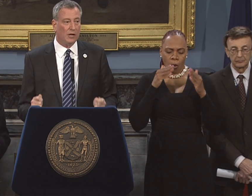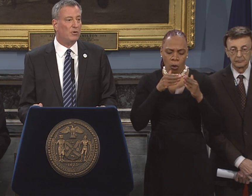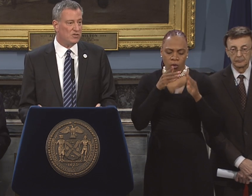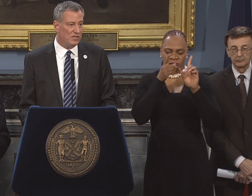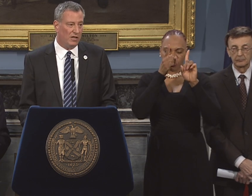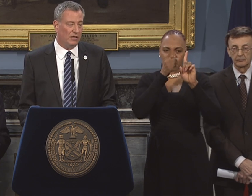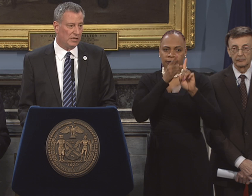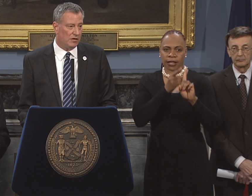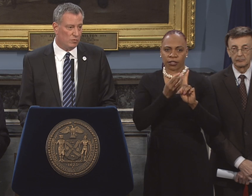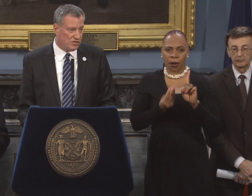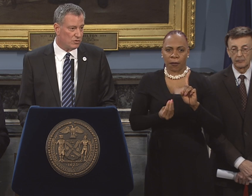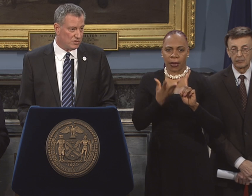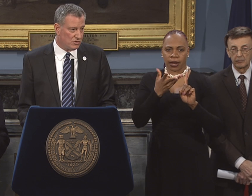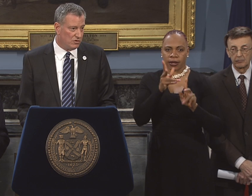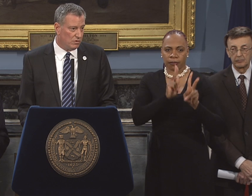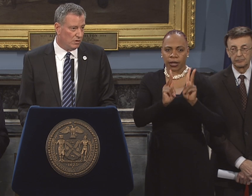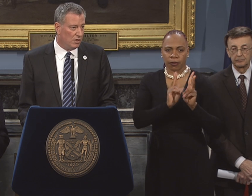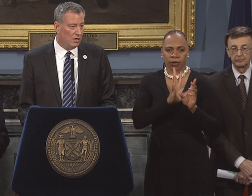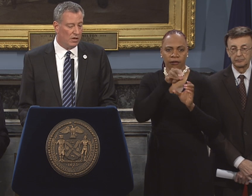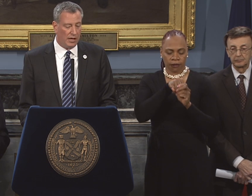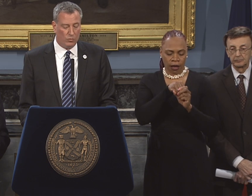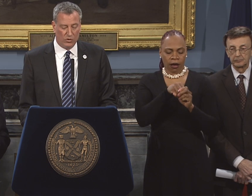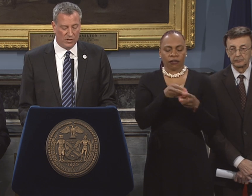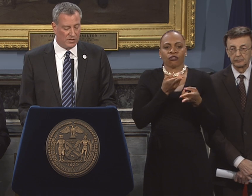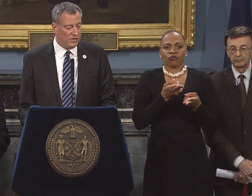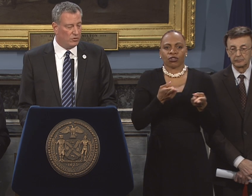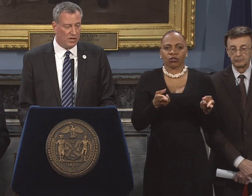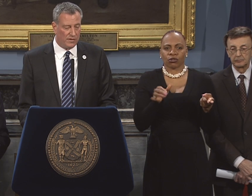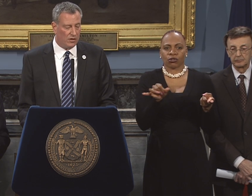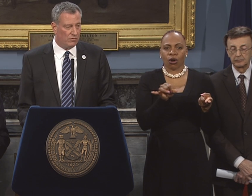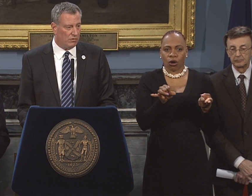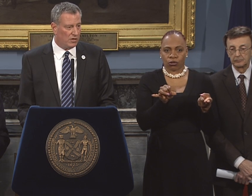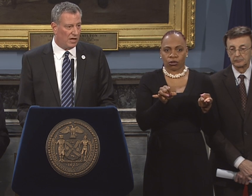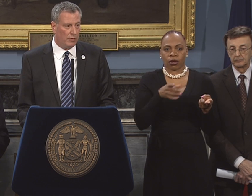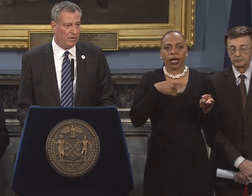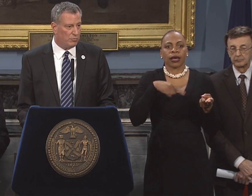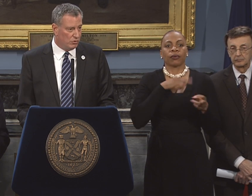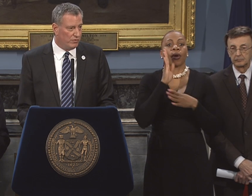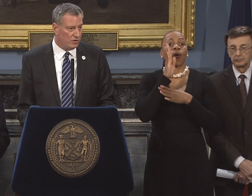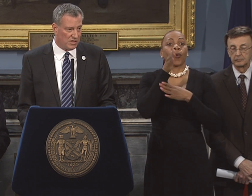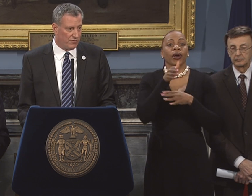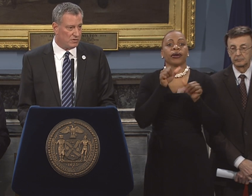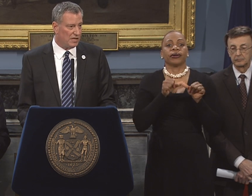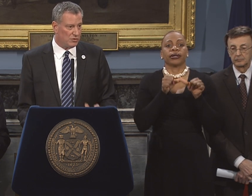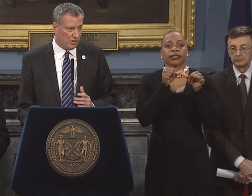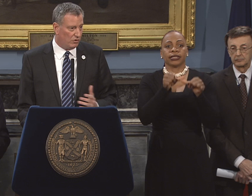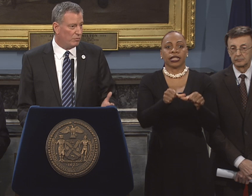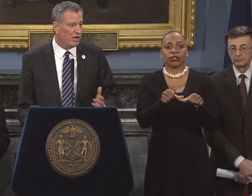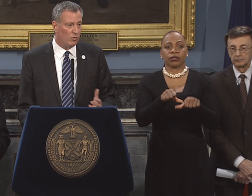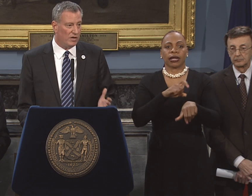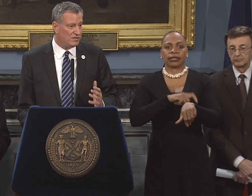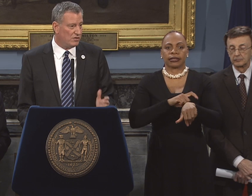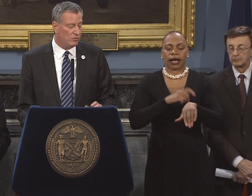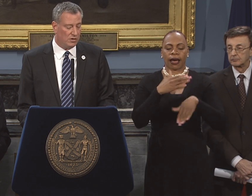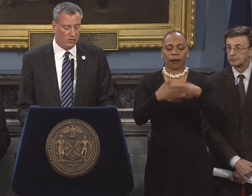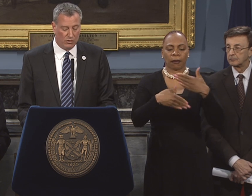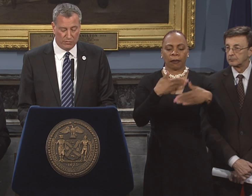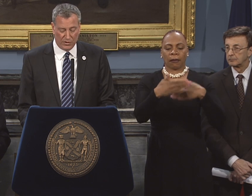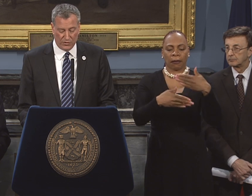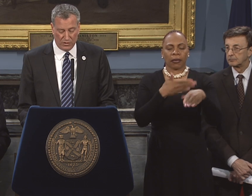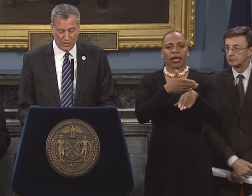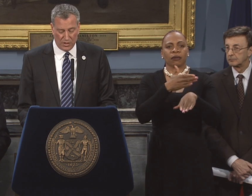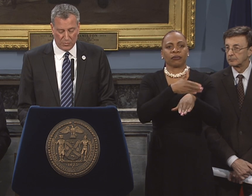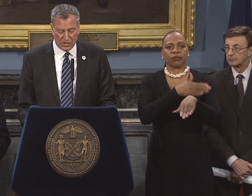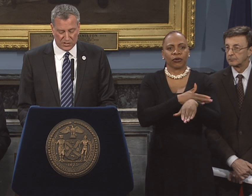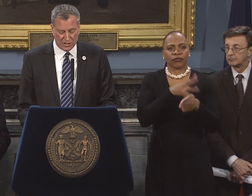devote a lot of personnel and a lot of resources to, and we'll continue, and I think over time, improve those efforts as we learn better ways to do it and learn